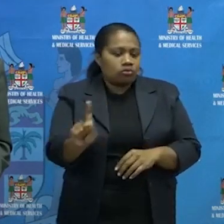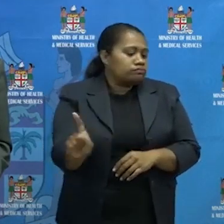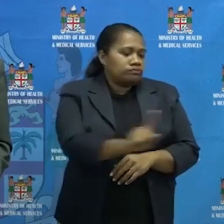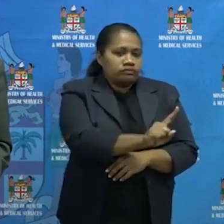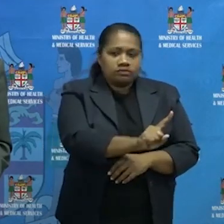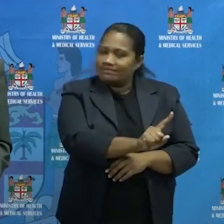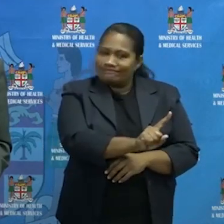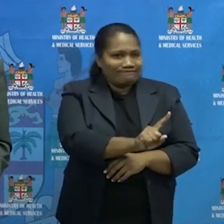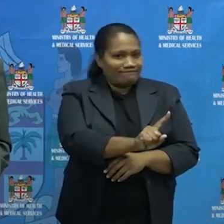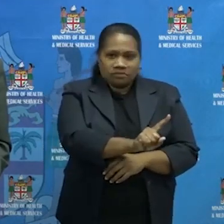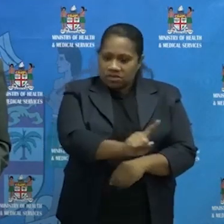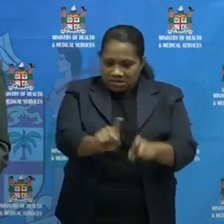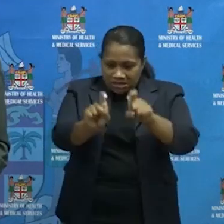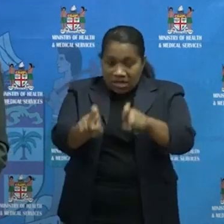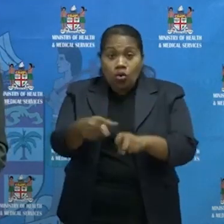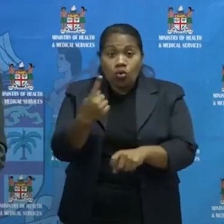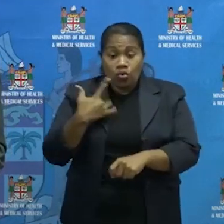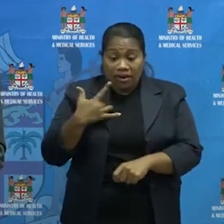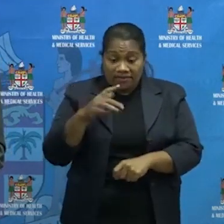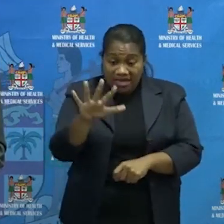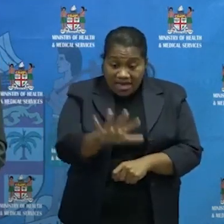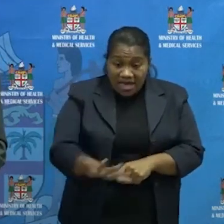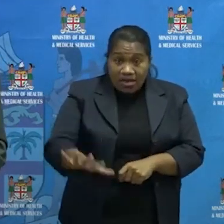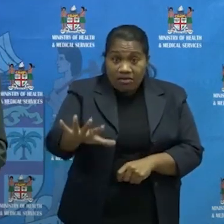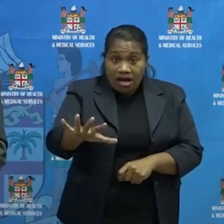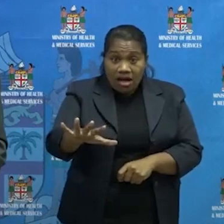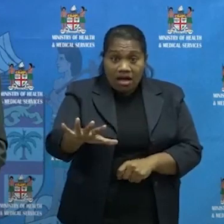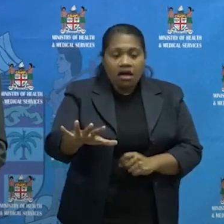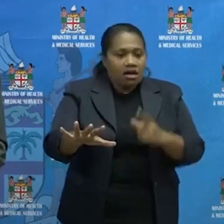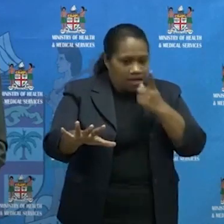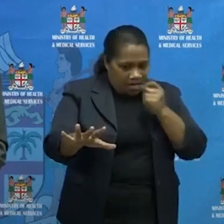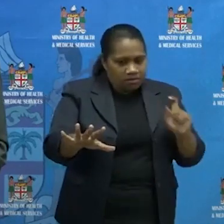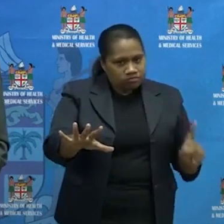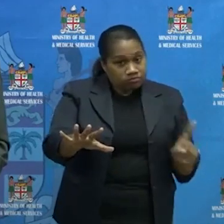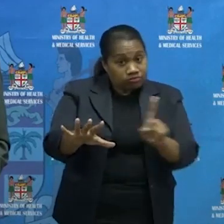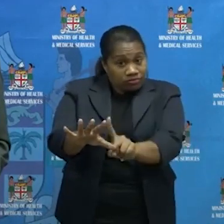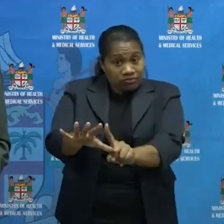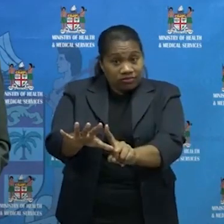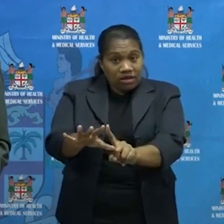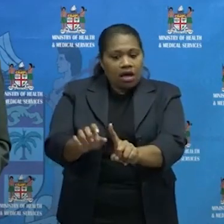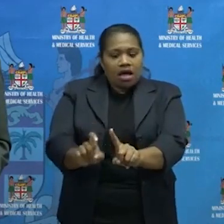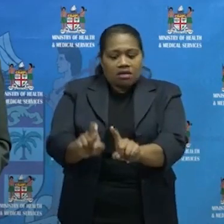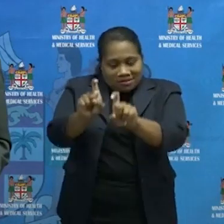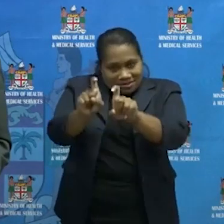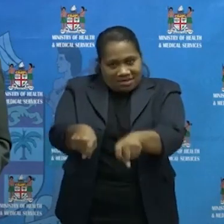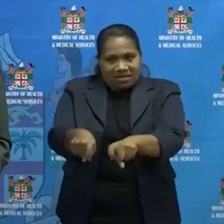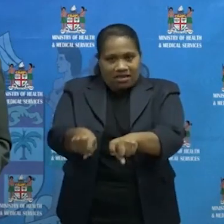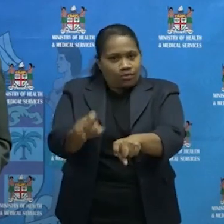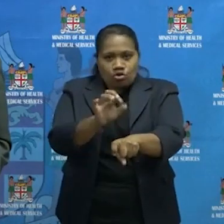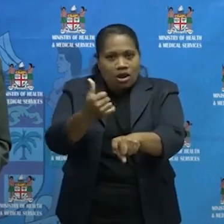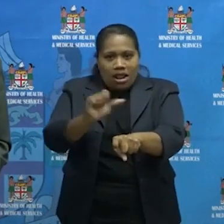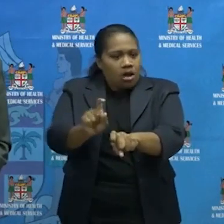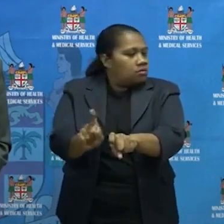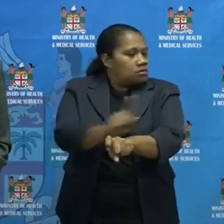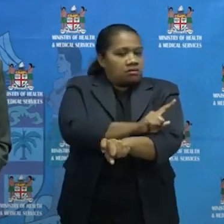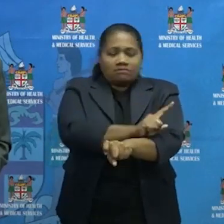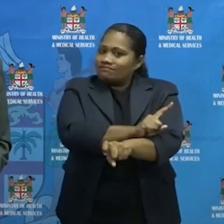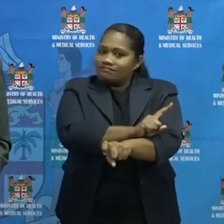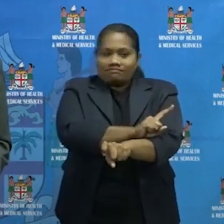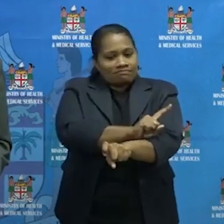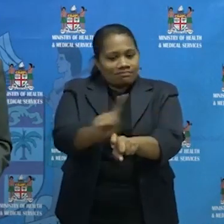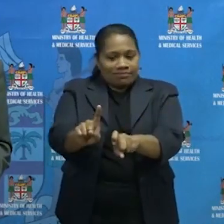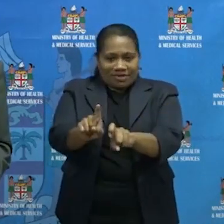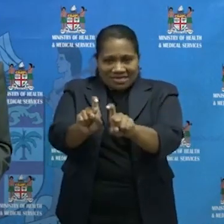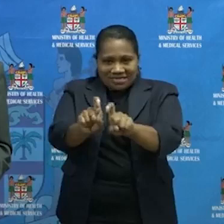who live in this area are being allowed back in, but they must stay there. We are screening